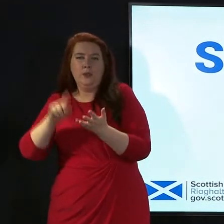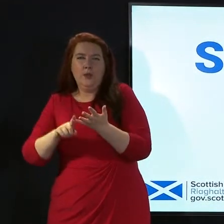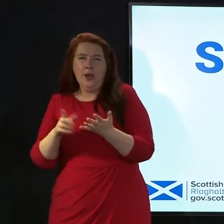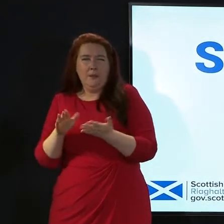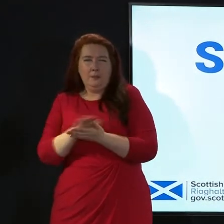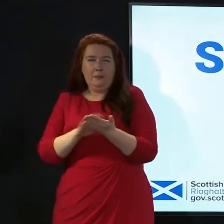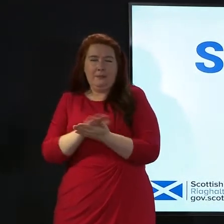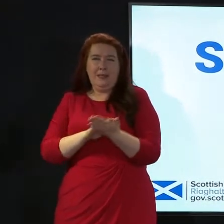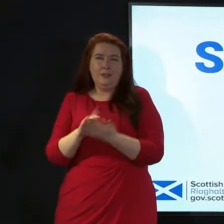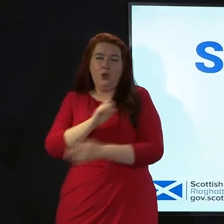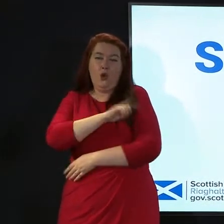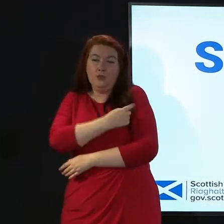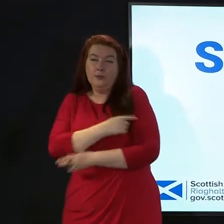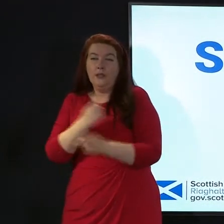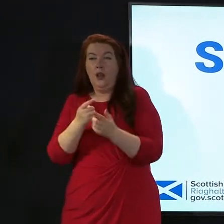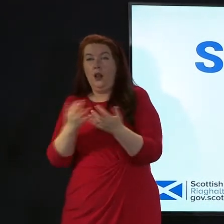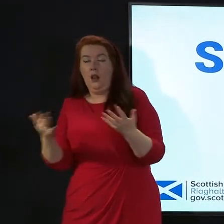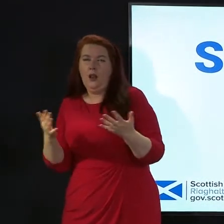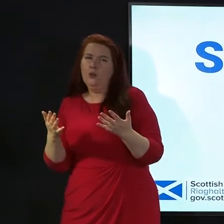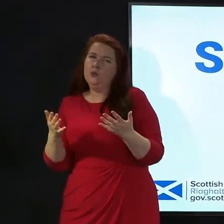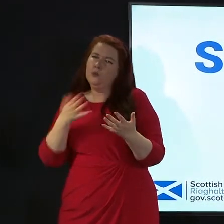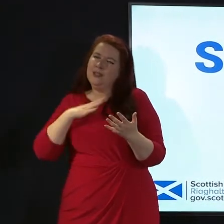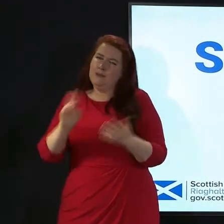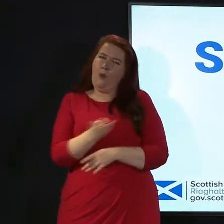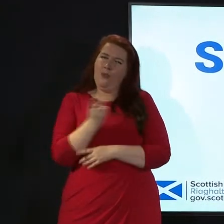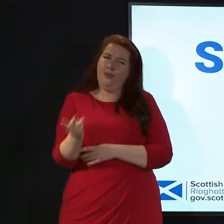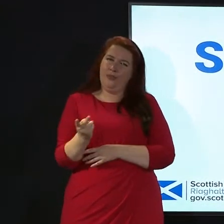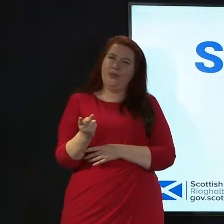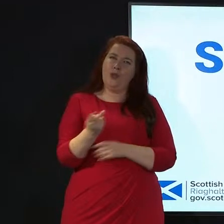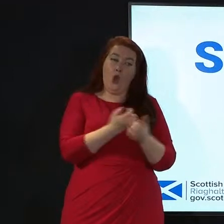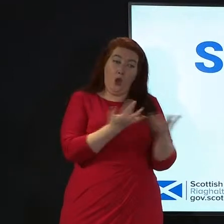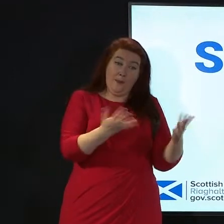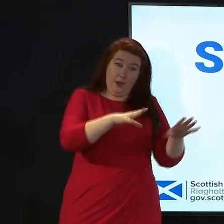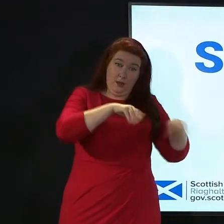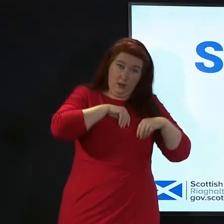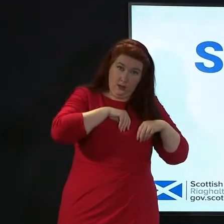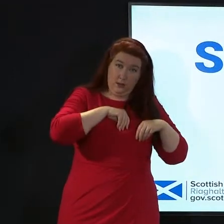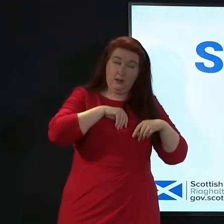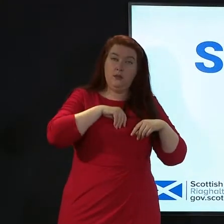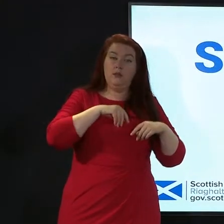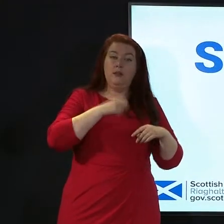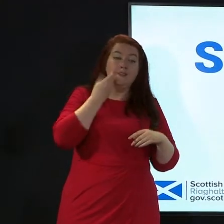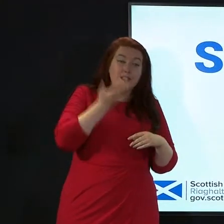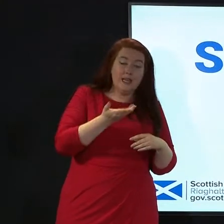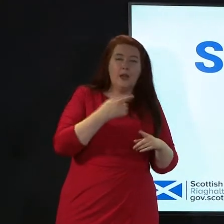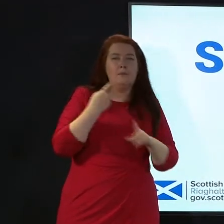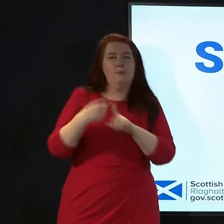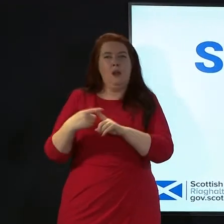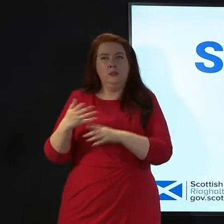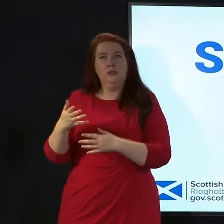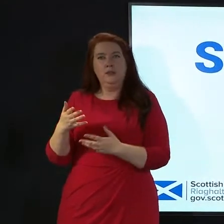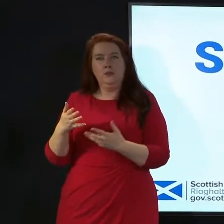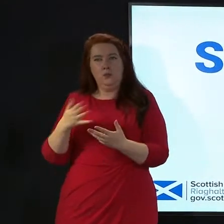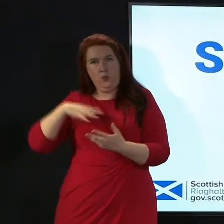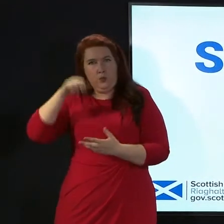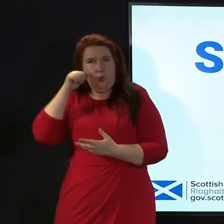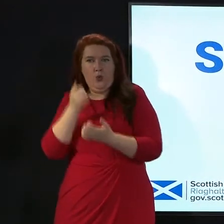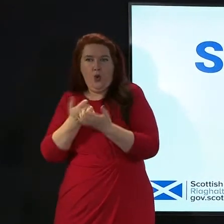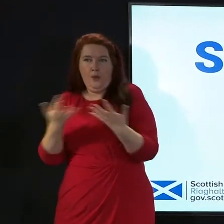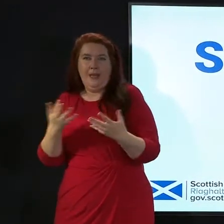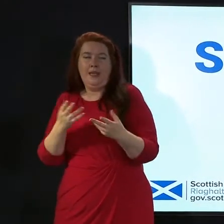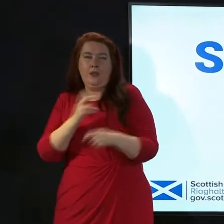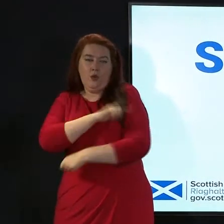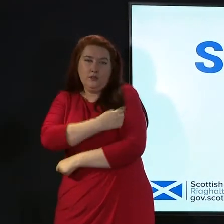anything unless we were also publishing the case numbers as well. So I think at the moment, I think the more information that we can get out